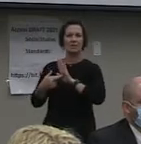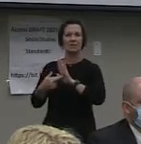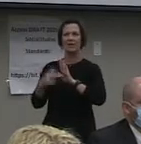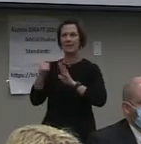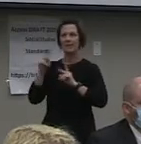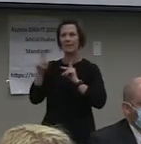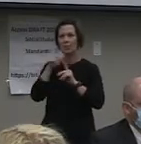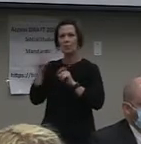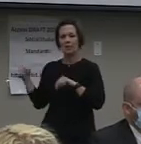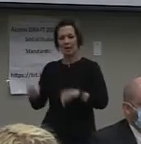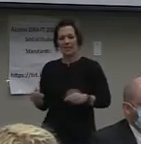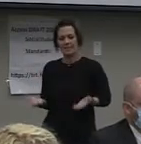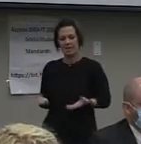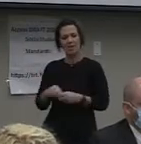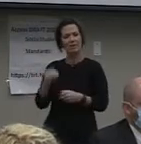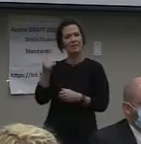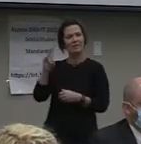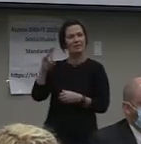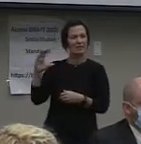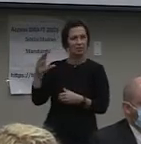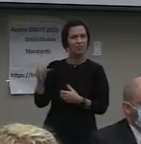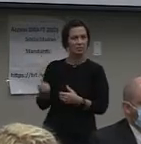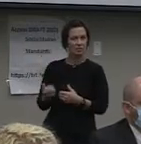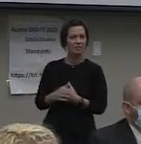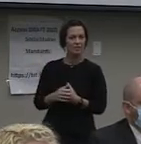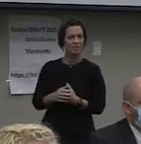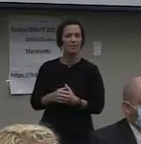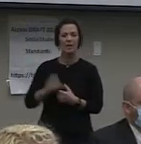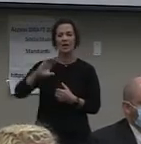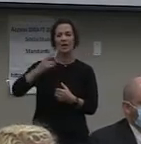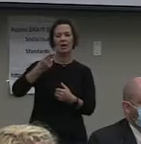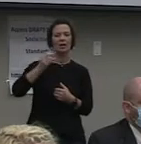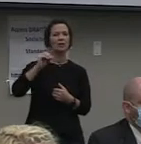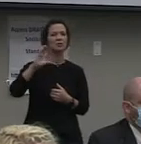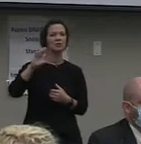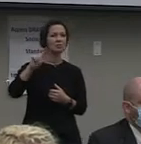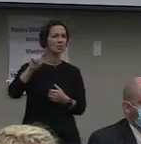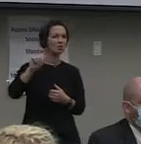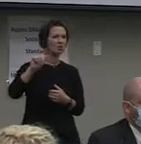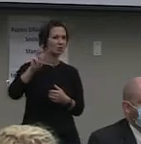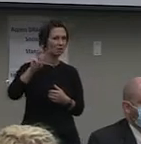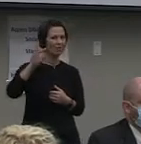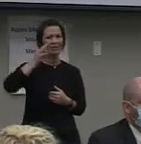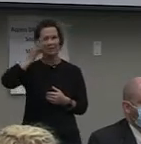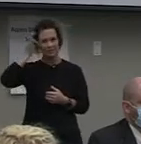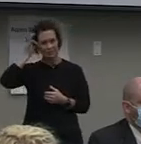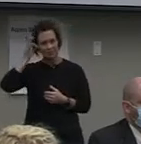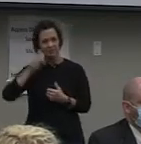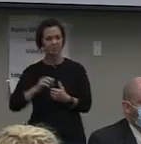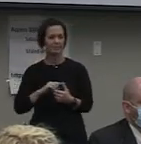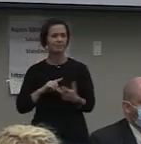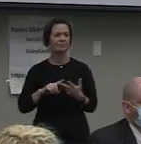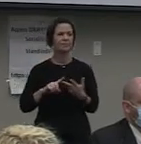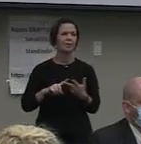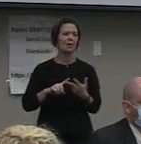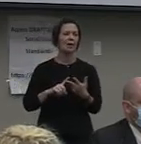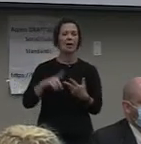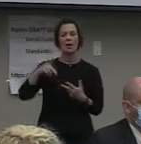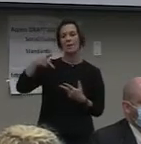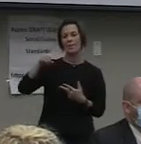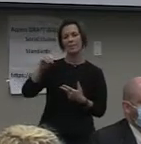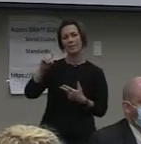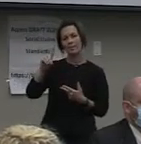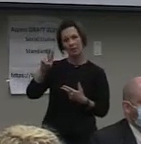1700s. I'd have a picture of my Choctaw ancestors. I'd have a picture of Julian Poydras,